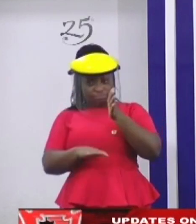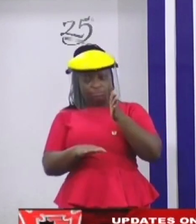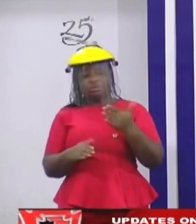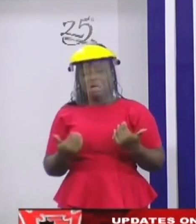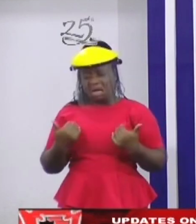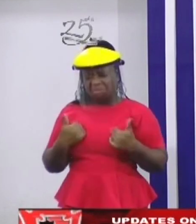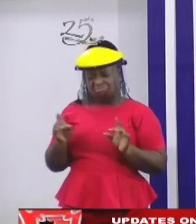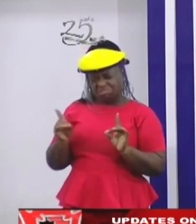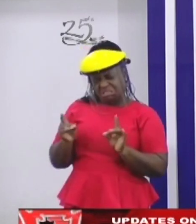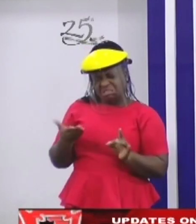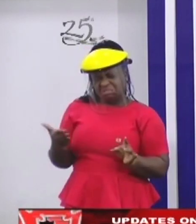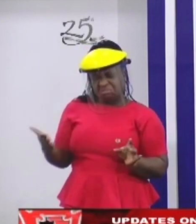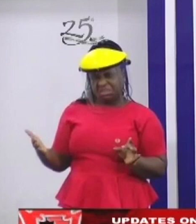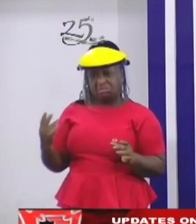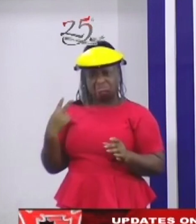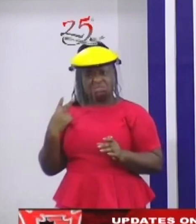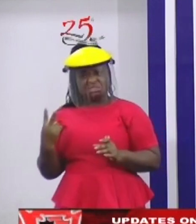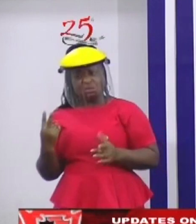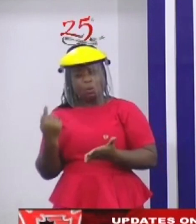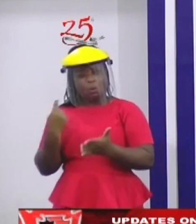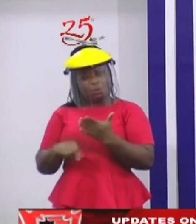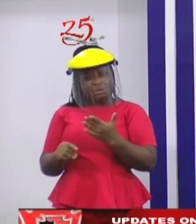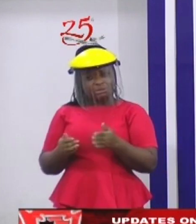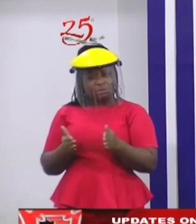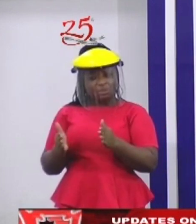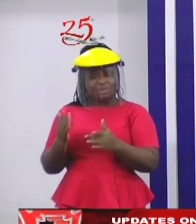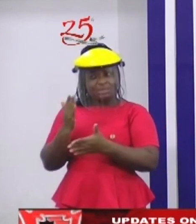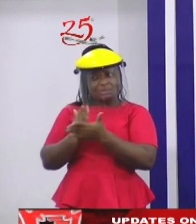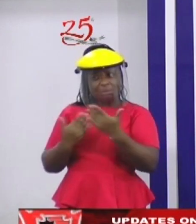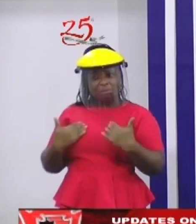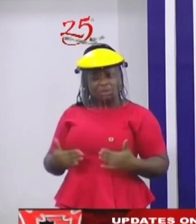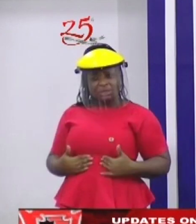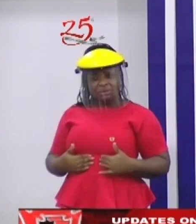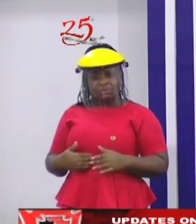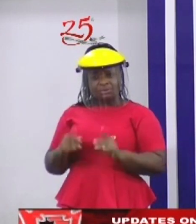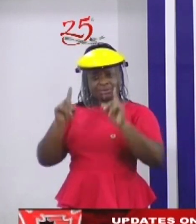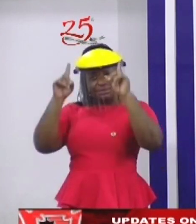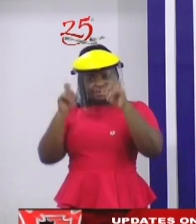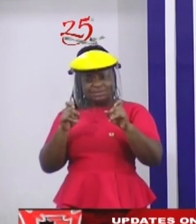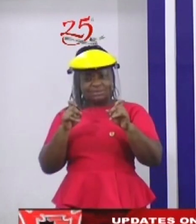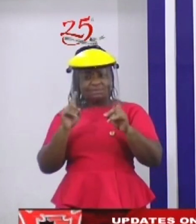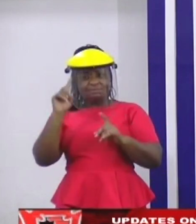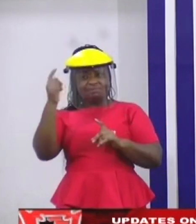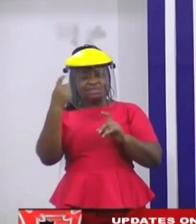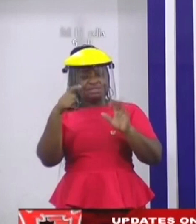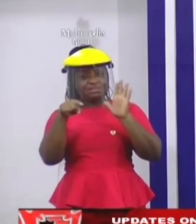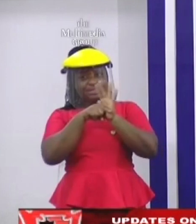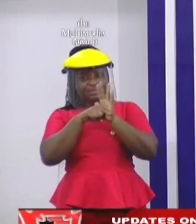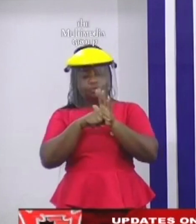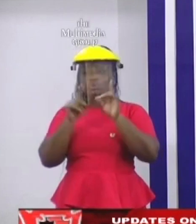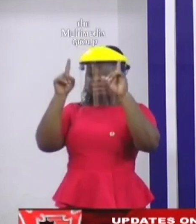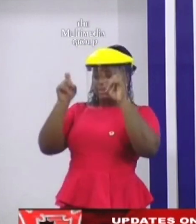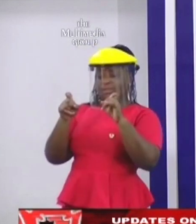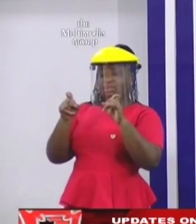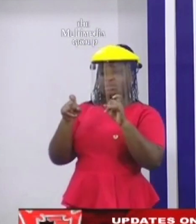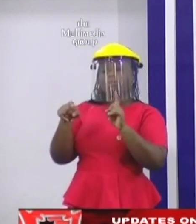some assessment to see what the probability that someone who tested first negative will test positive again.